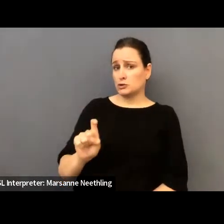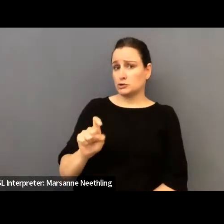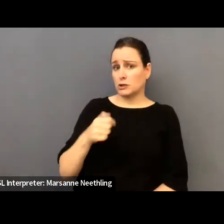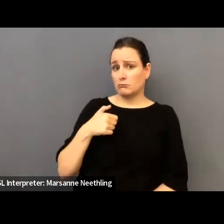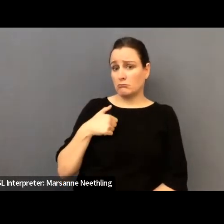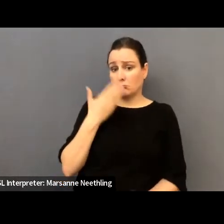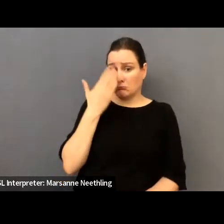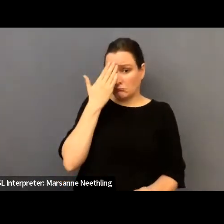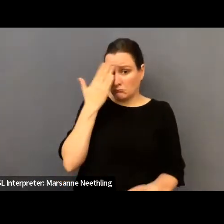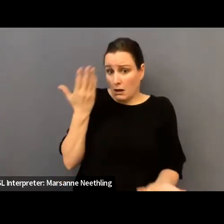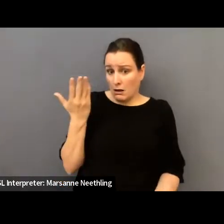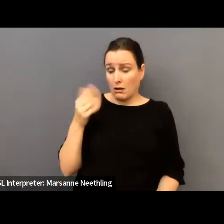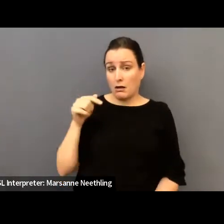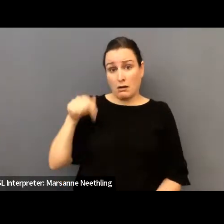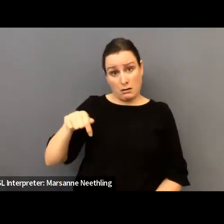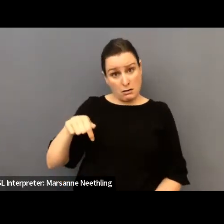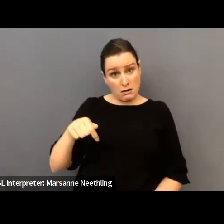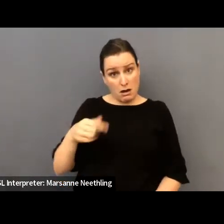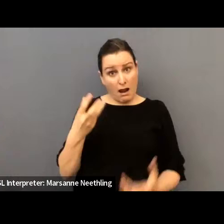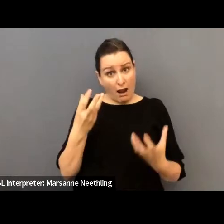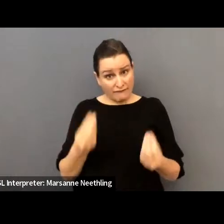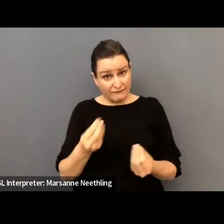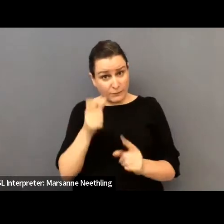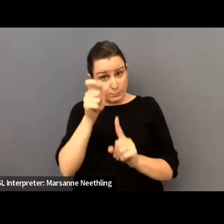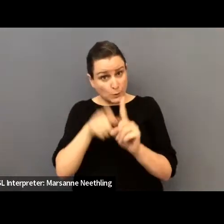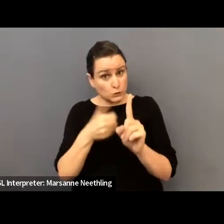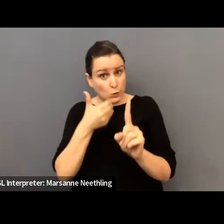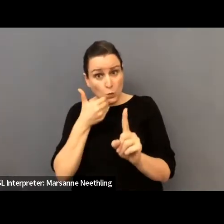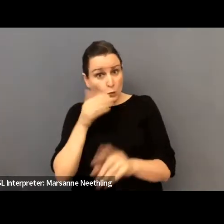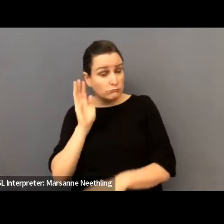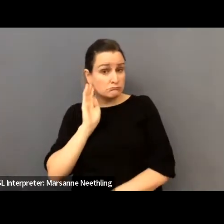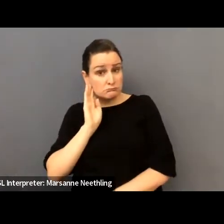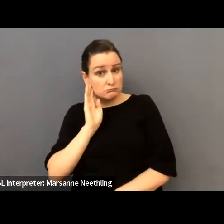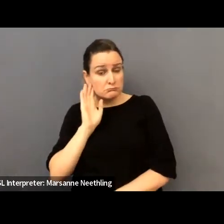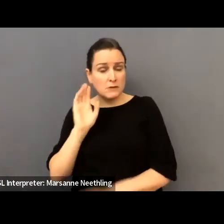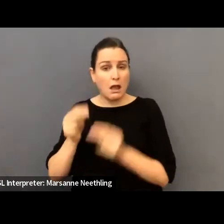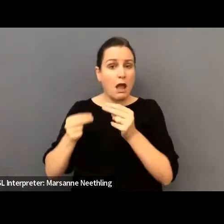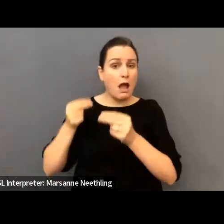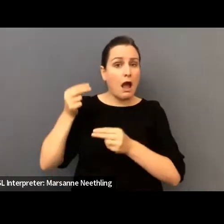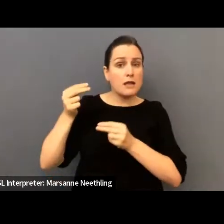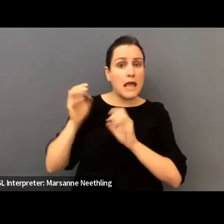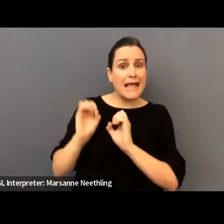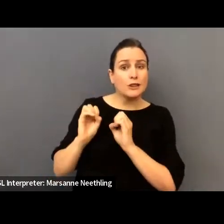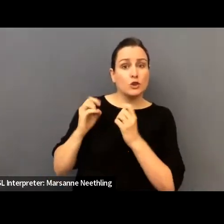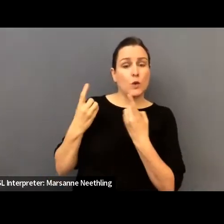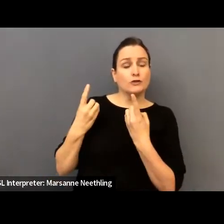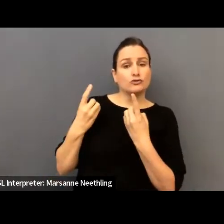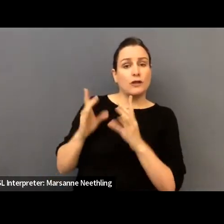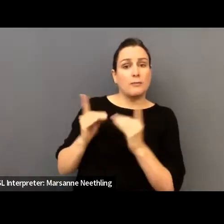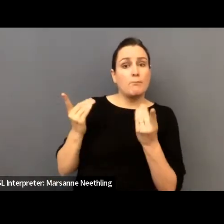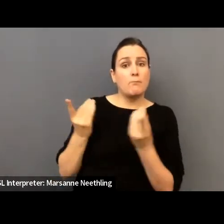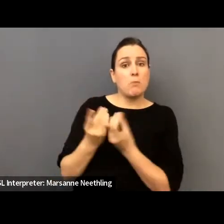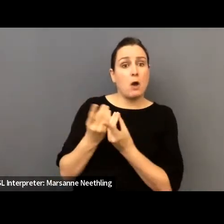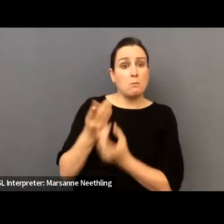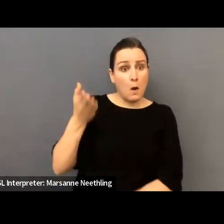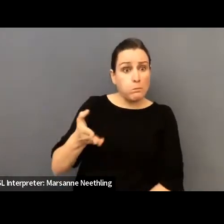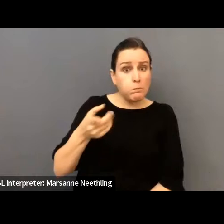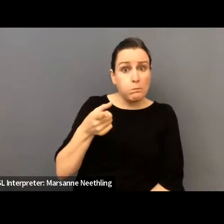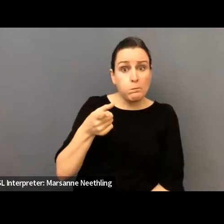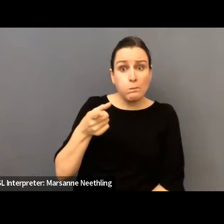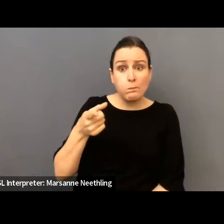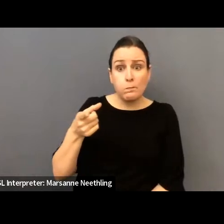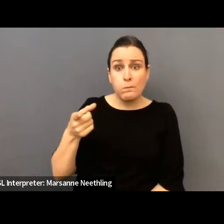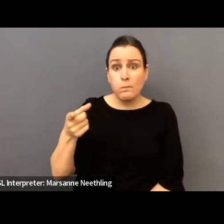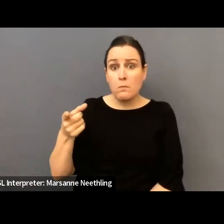present at today. I don't know whether anybody from higher education that maybe want to maybe